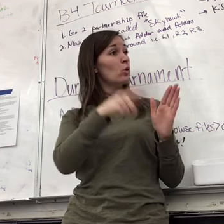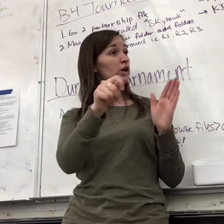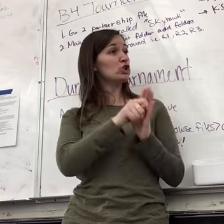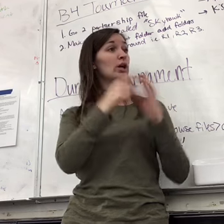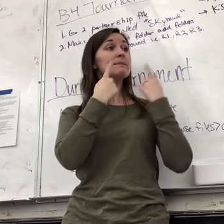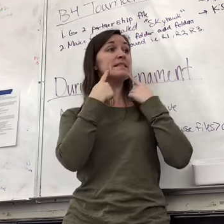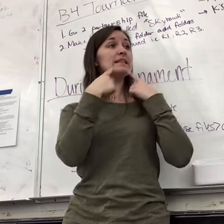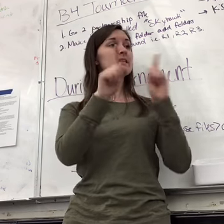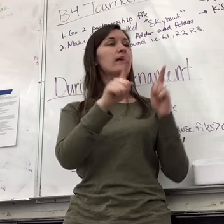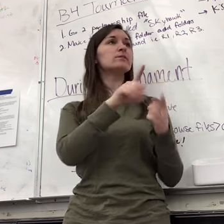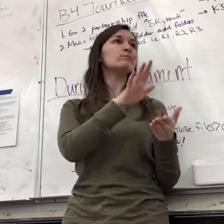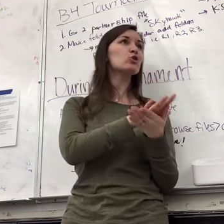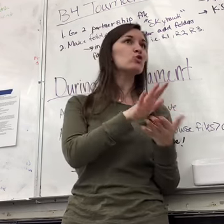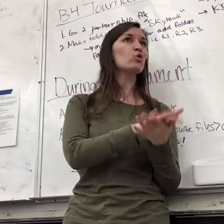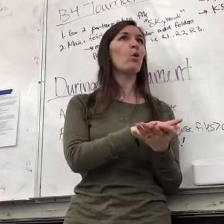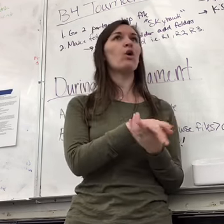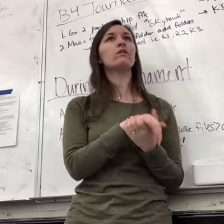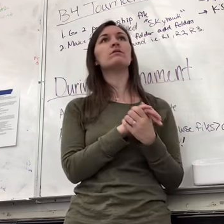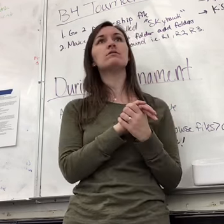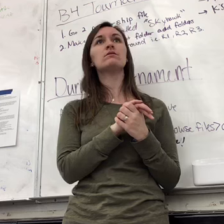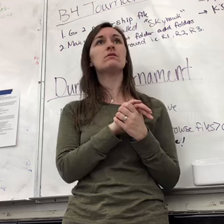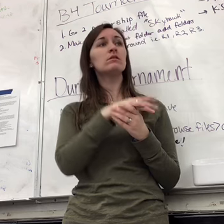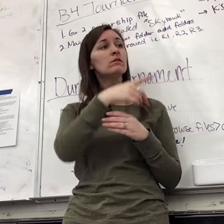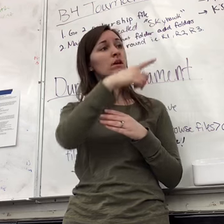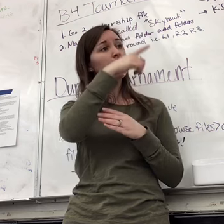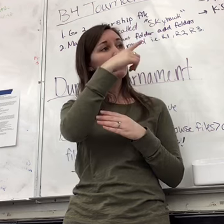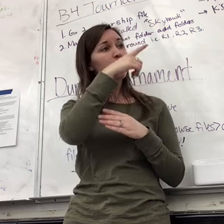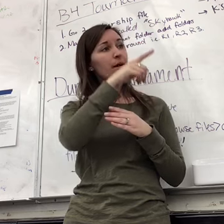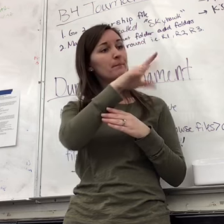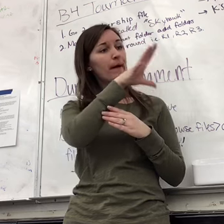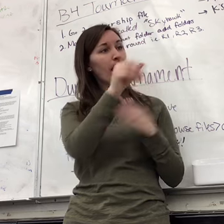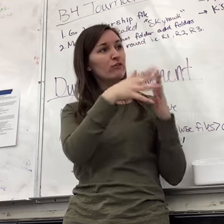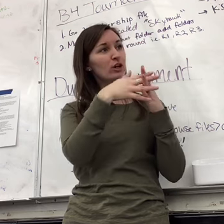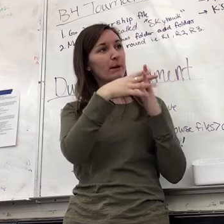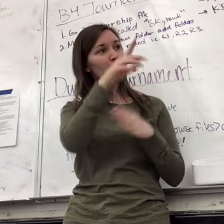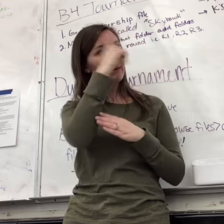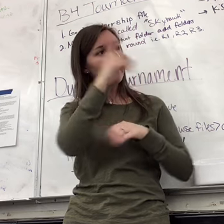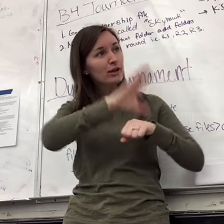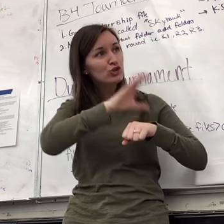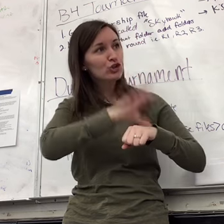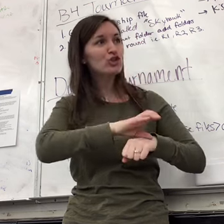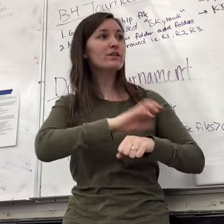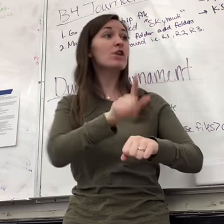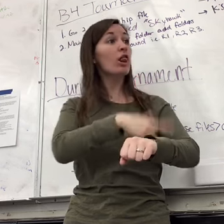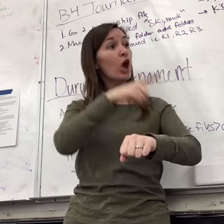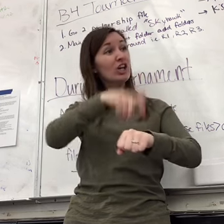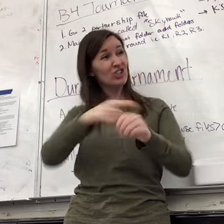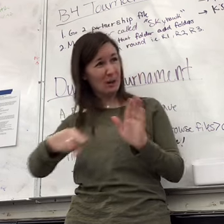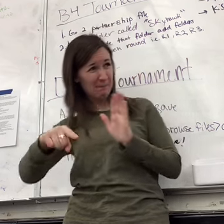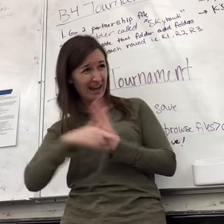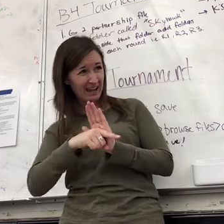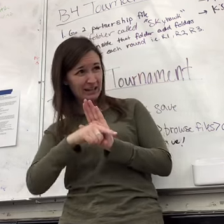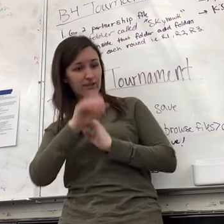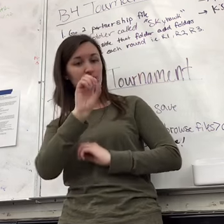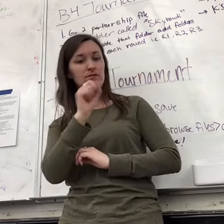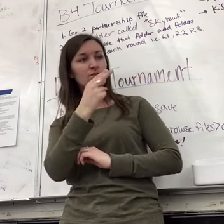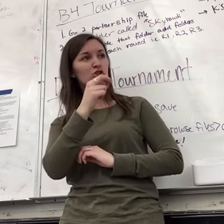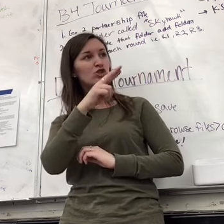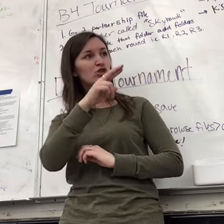Bureau, black churches, things like that. But long-term negative impacts like sharecropping, black codes that eventually turned into Jim